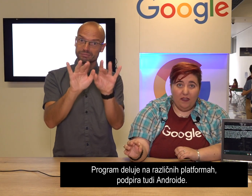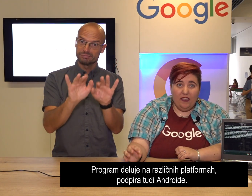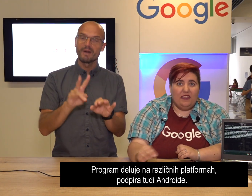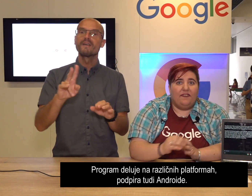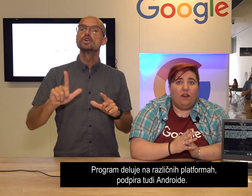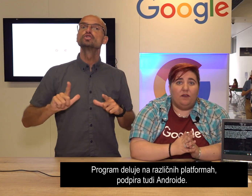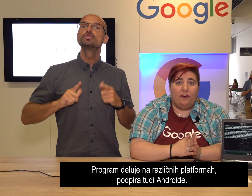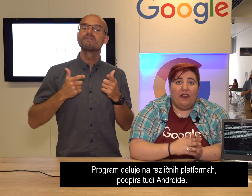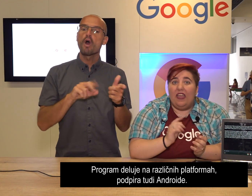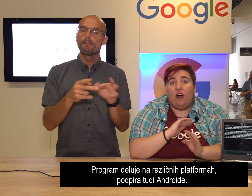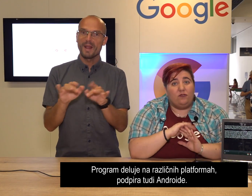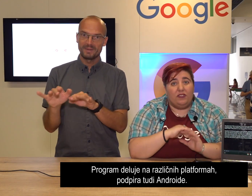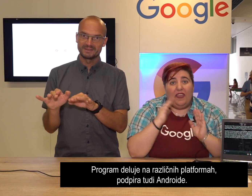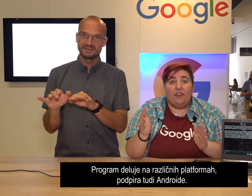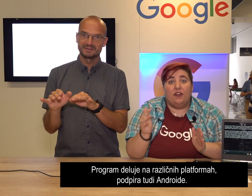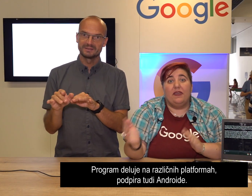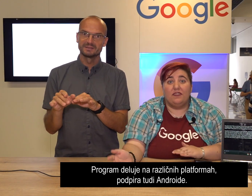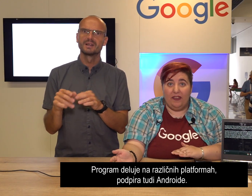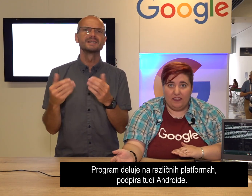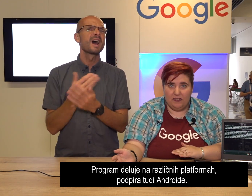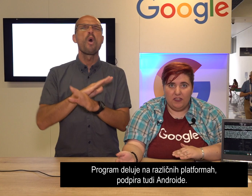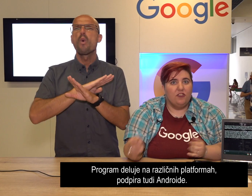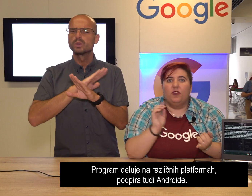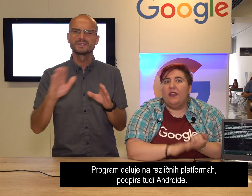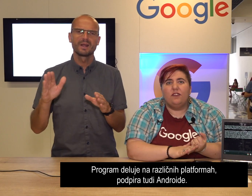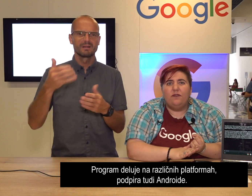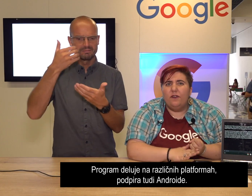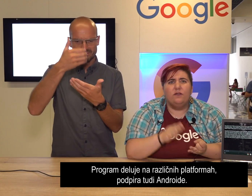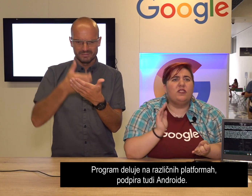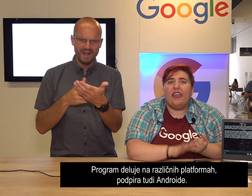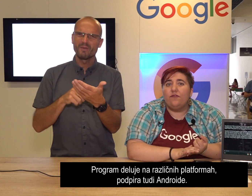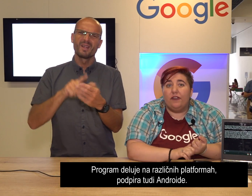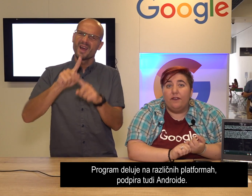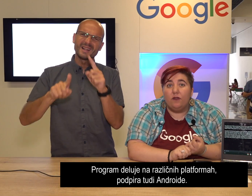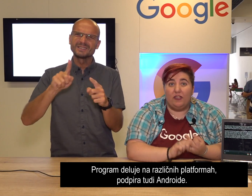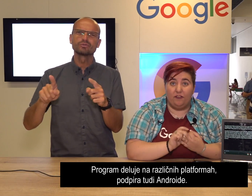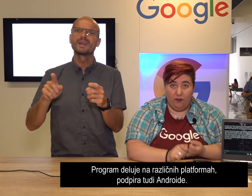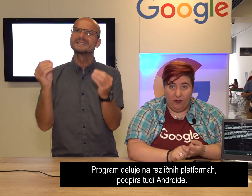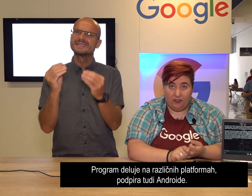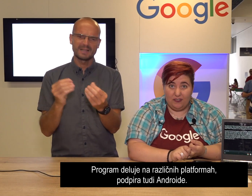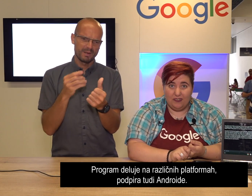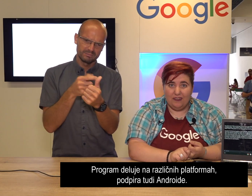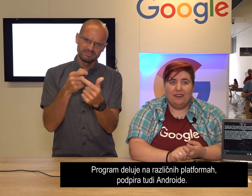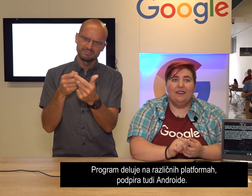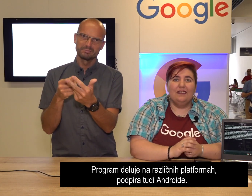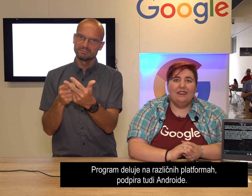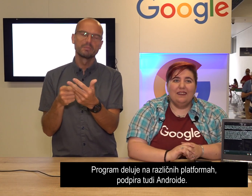Transcribe, is available for all sorts of Android-based devices. So Pixel phones, Android phones, and